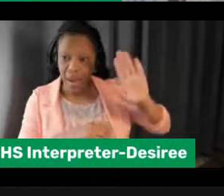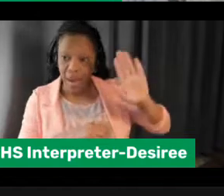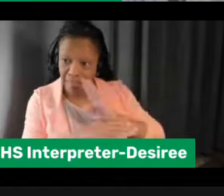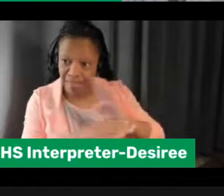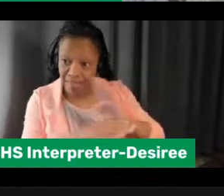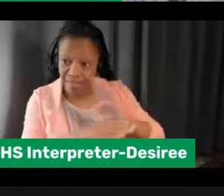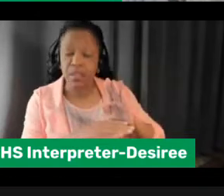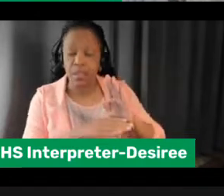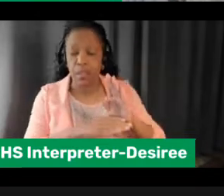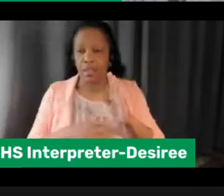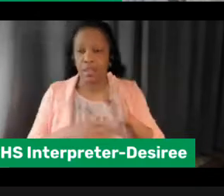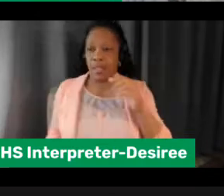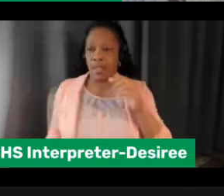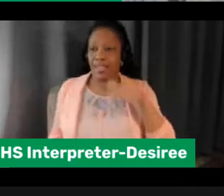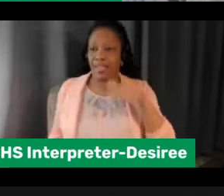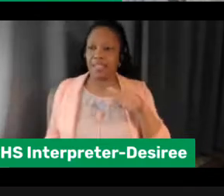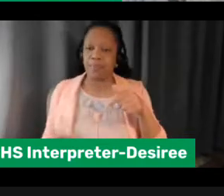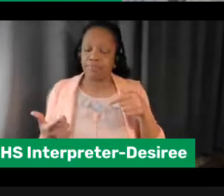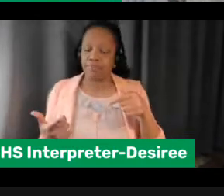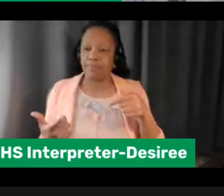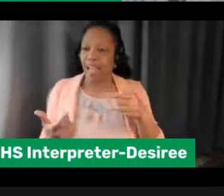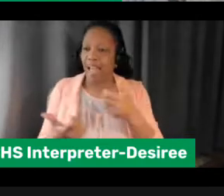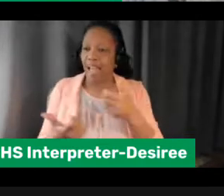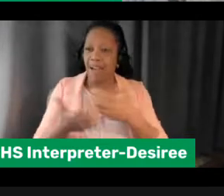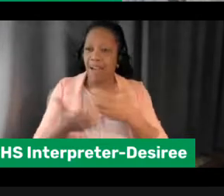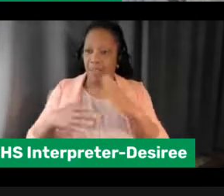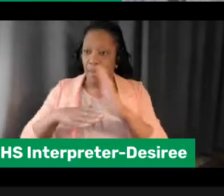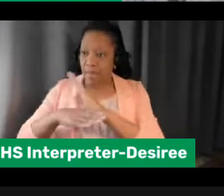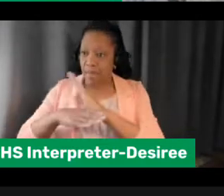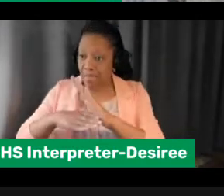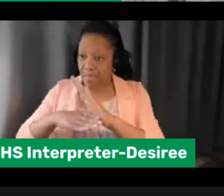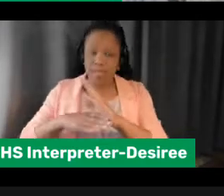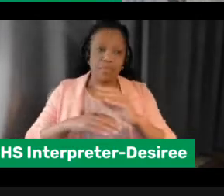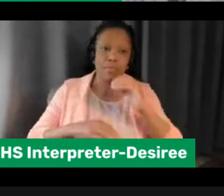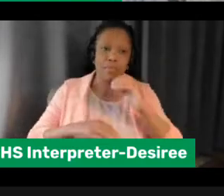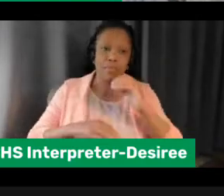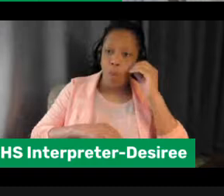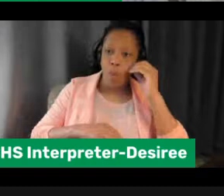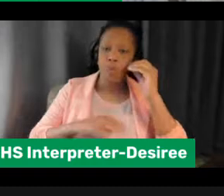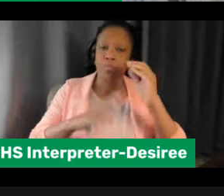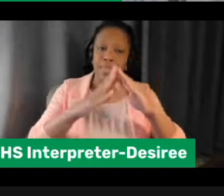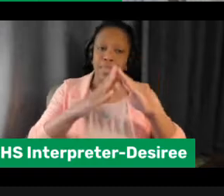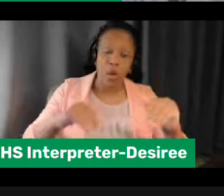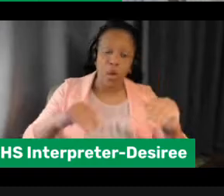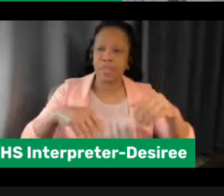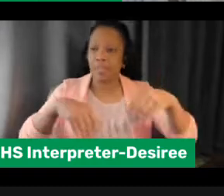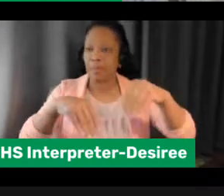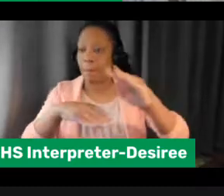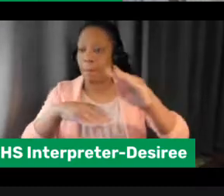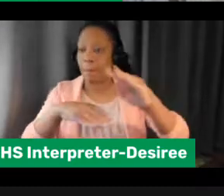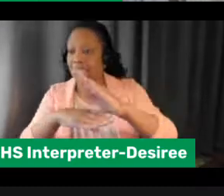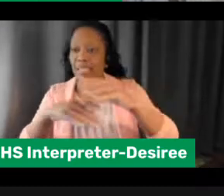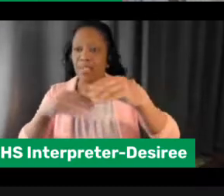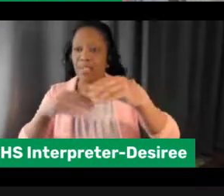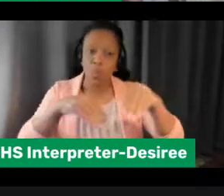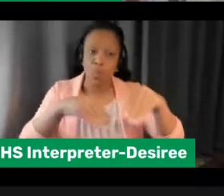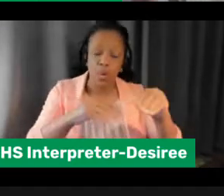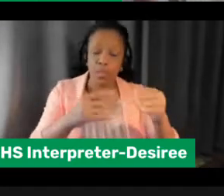need are controlled and governed by us, those who are using the